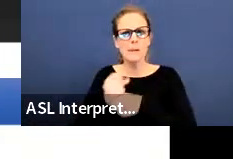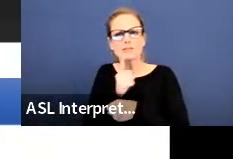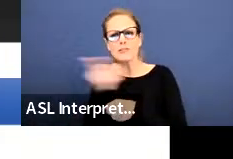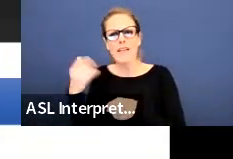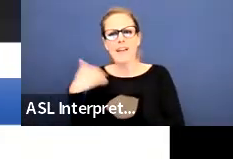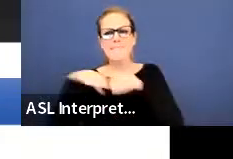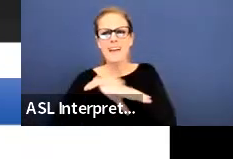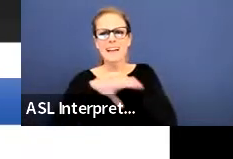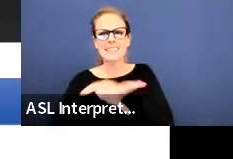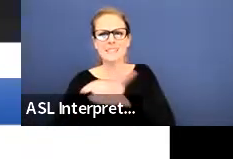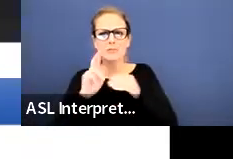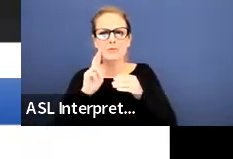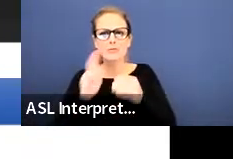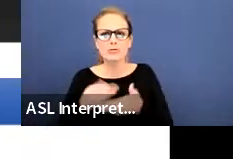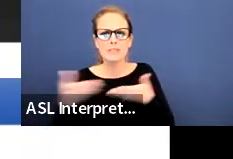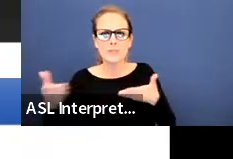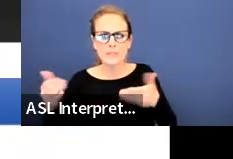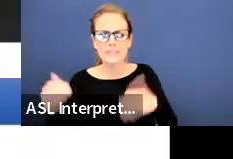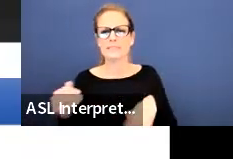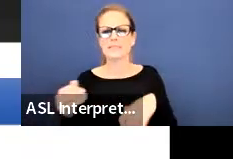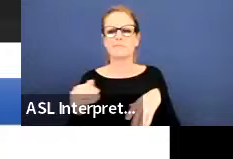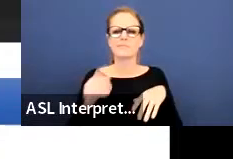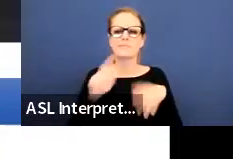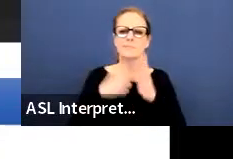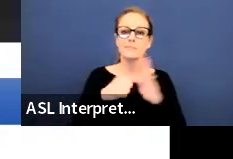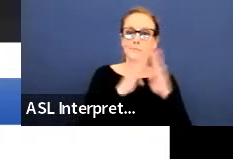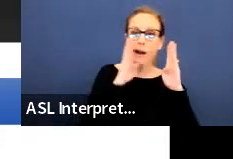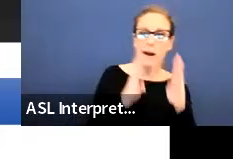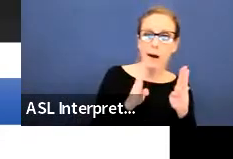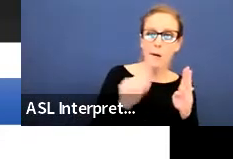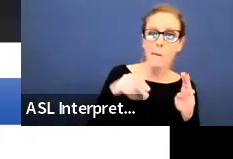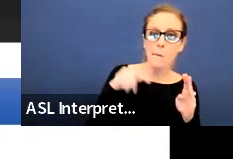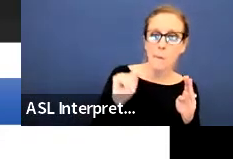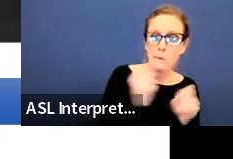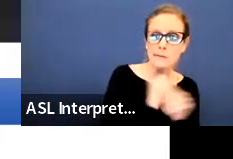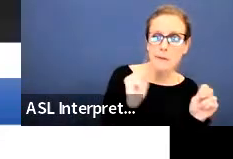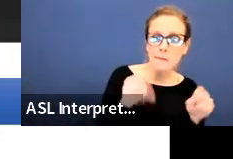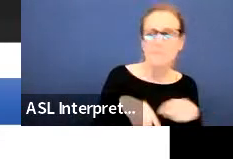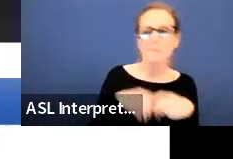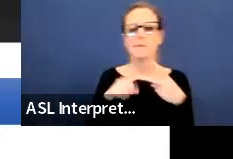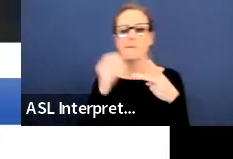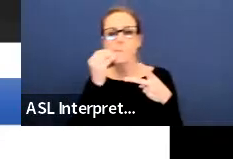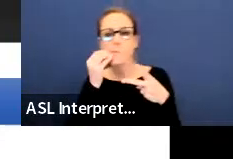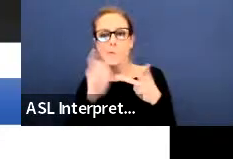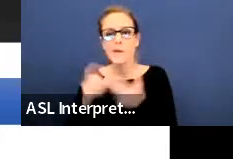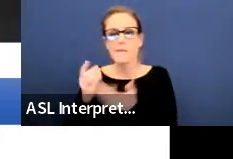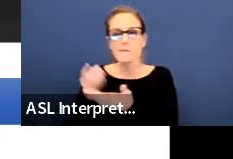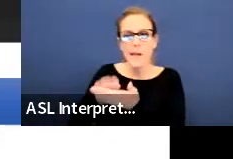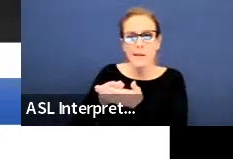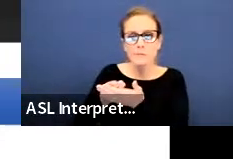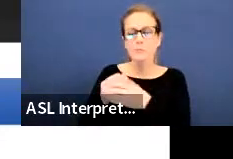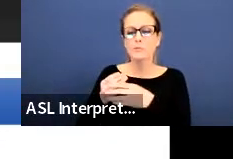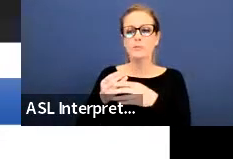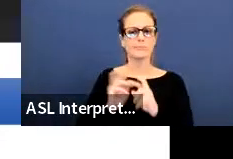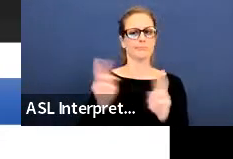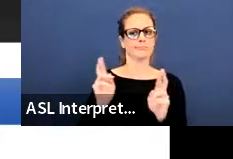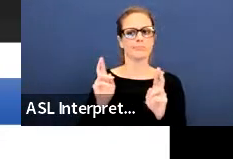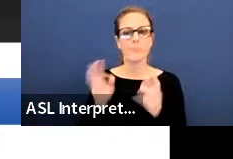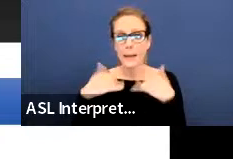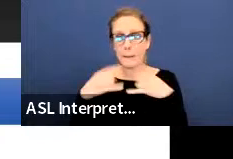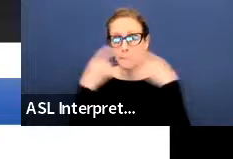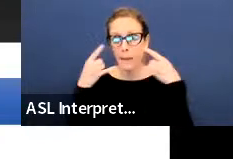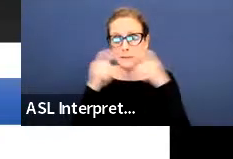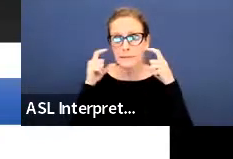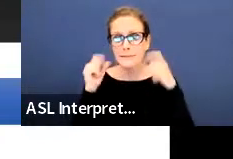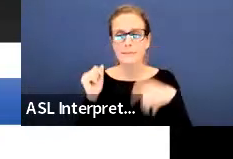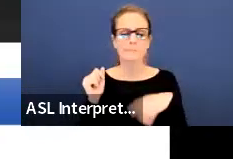resources, those types of resources, housing, food, financial resources for and masking. No